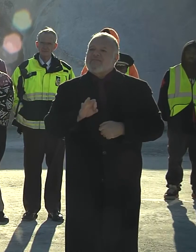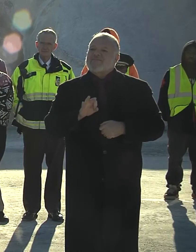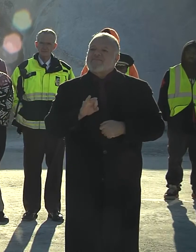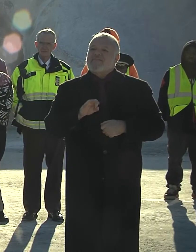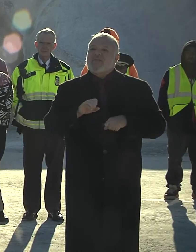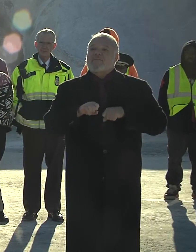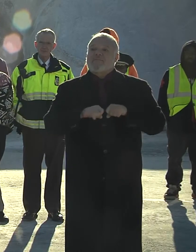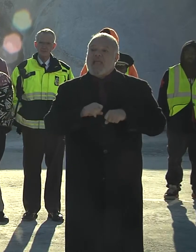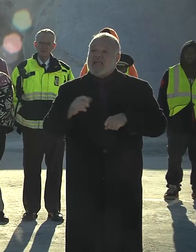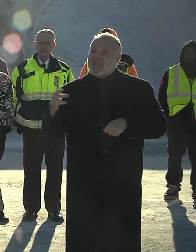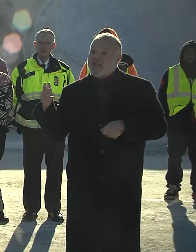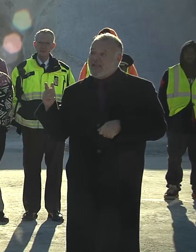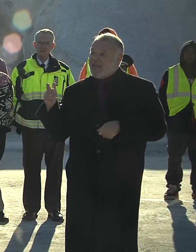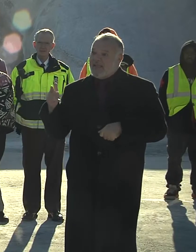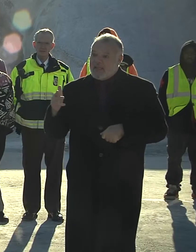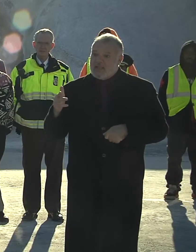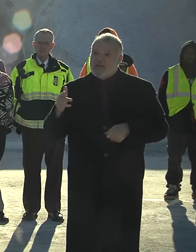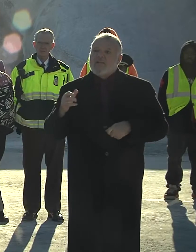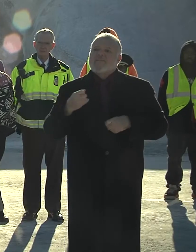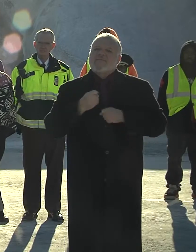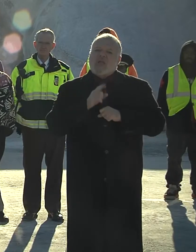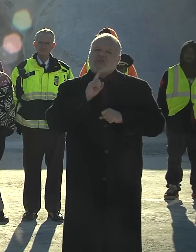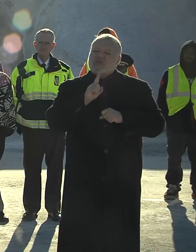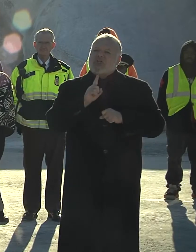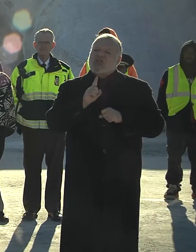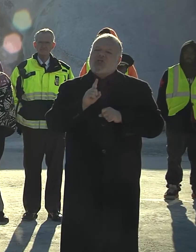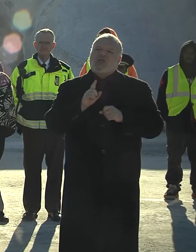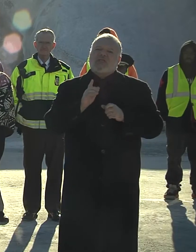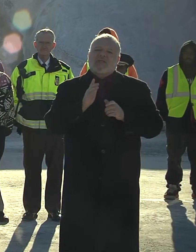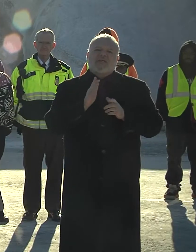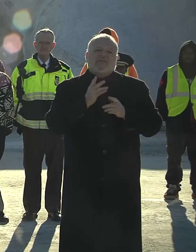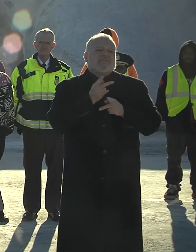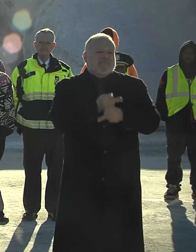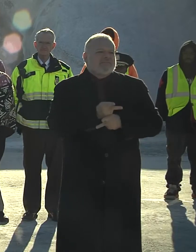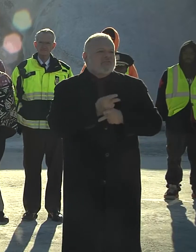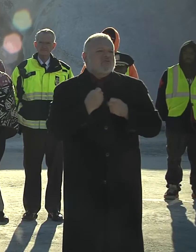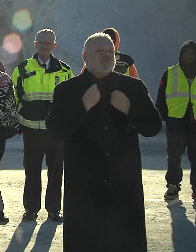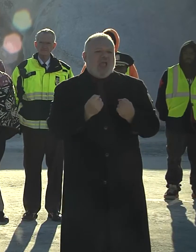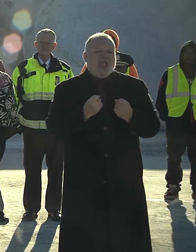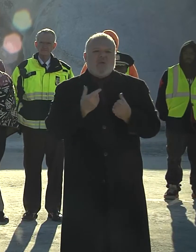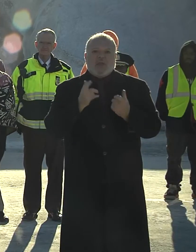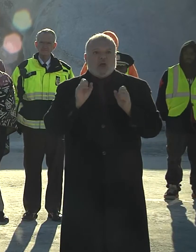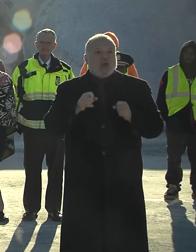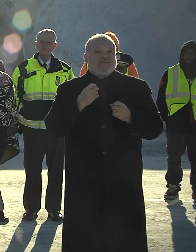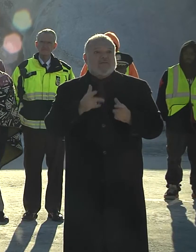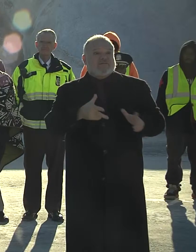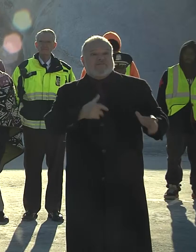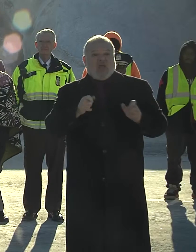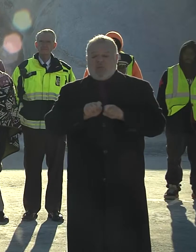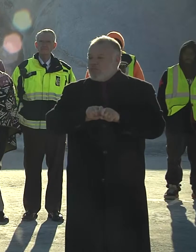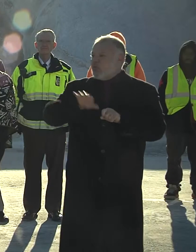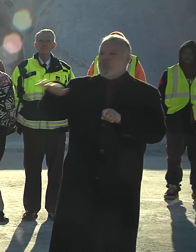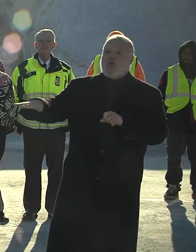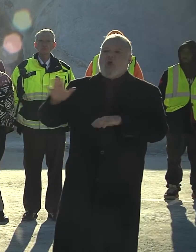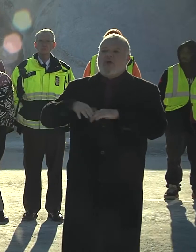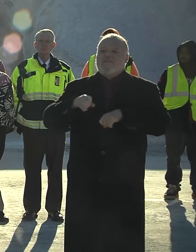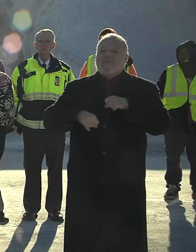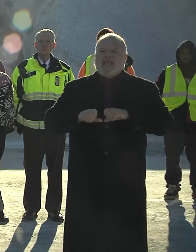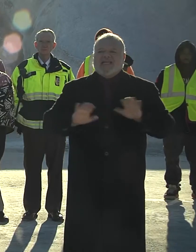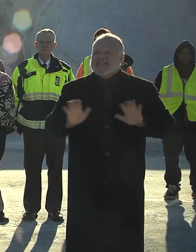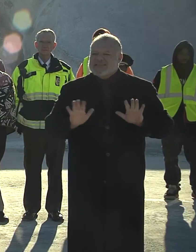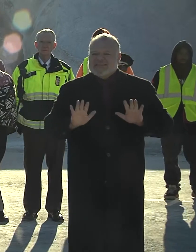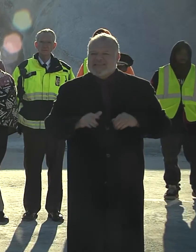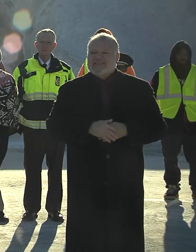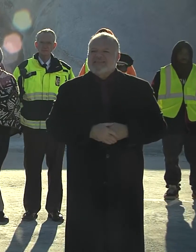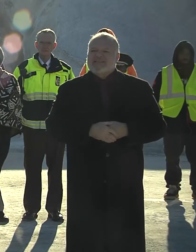in the snow. And with early sunsets, we have more people walking after dark. We urge everyone to be cautious, especially people operating